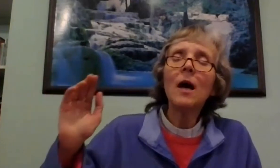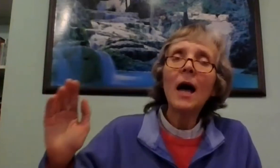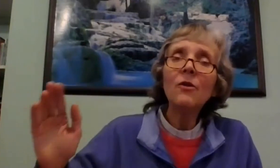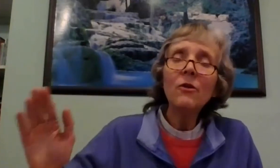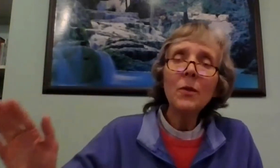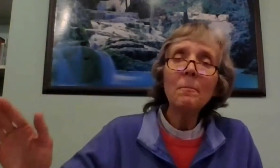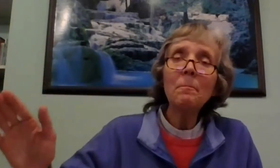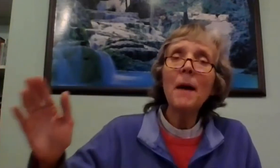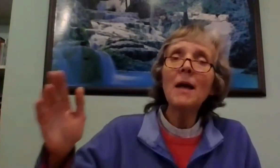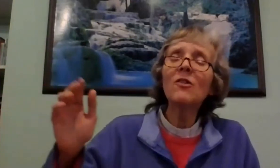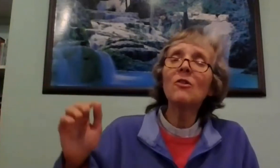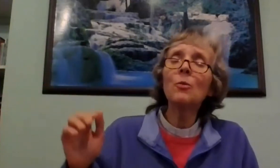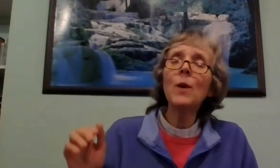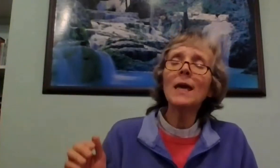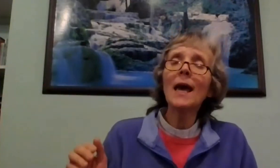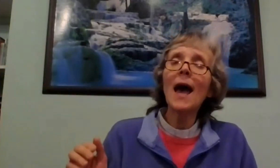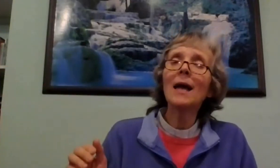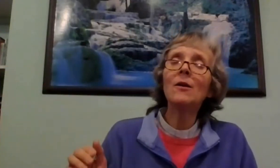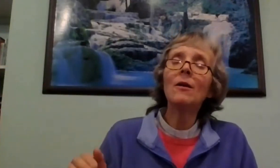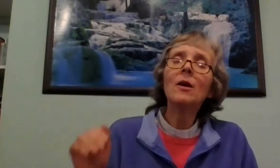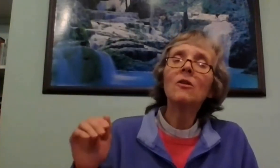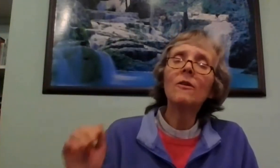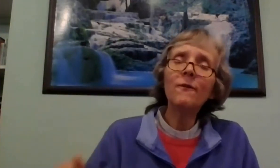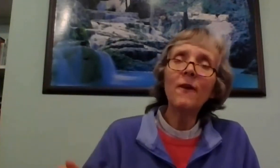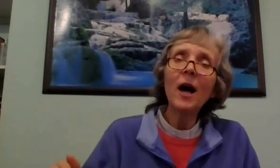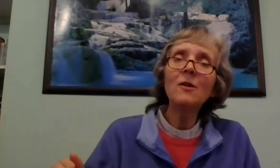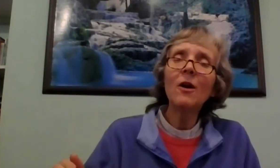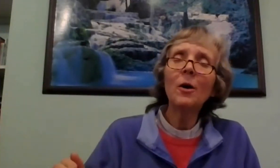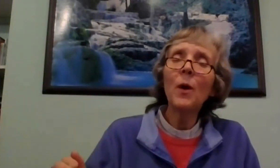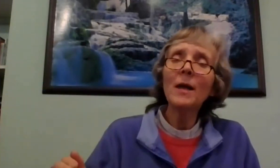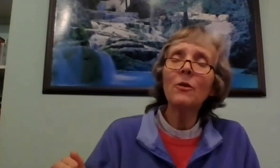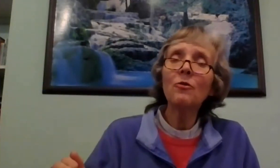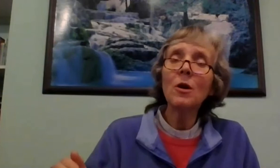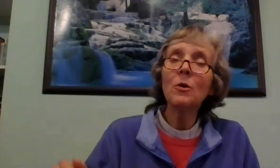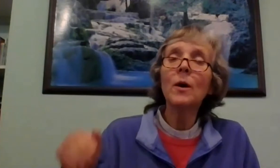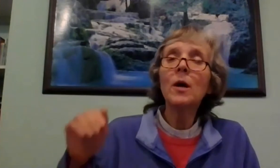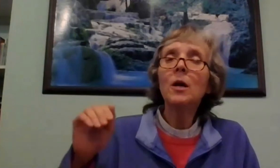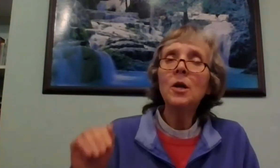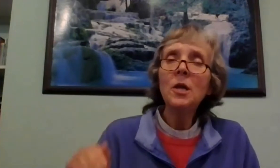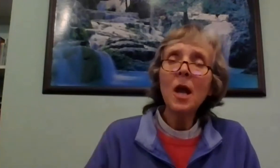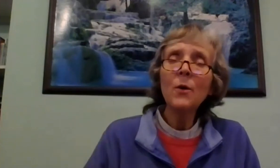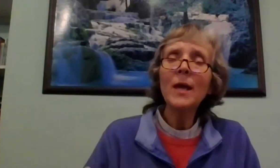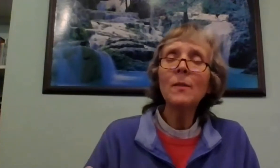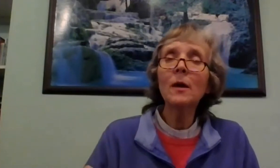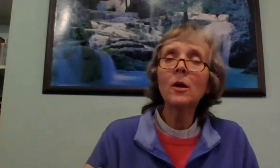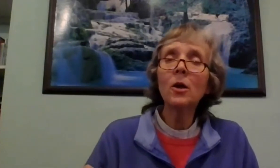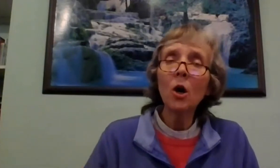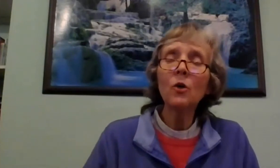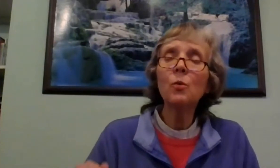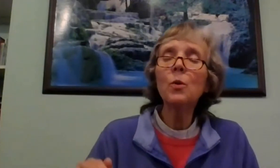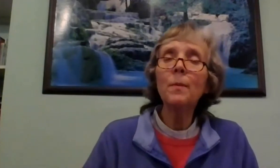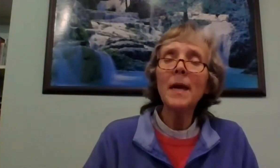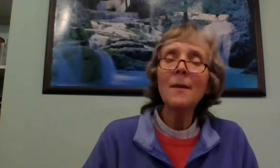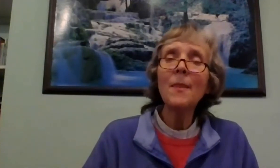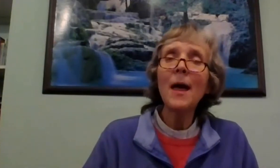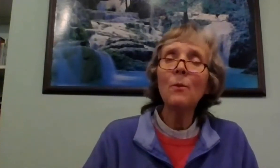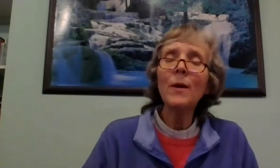and do the best we can to find our way through, knowing that God will be in there with